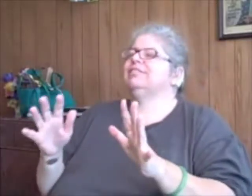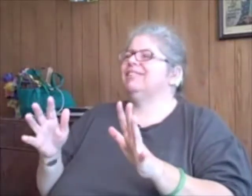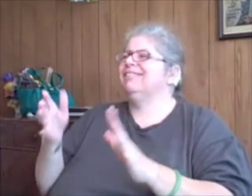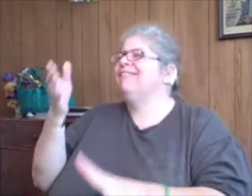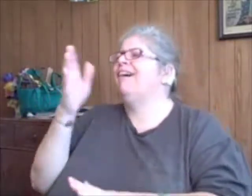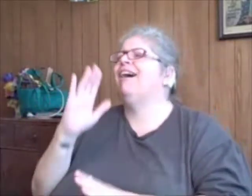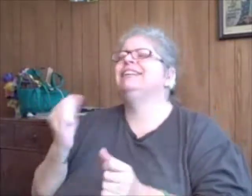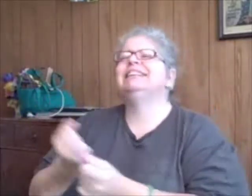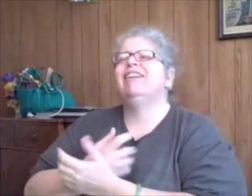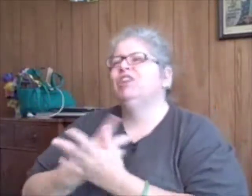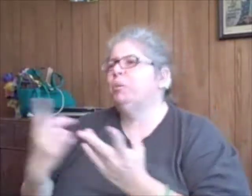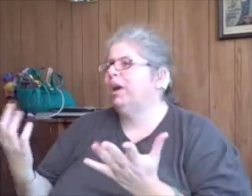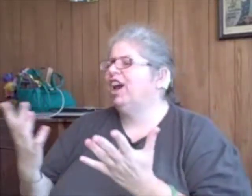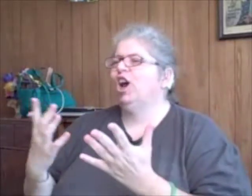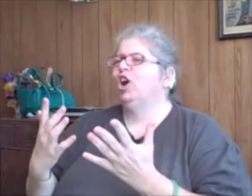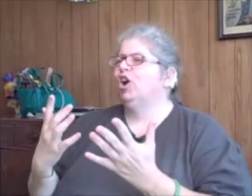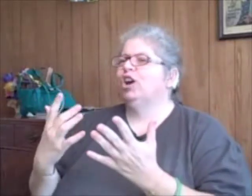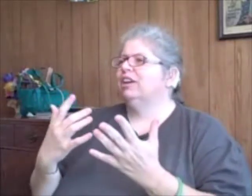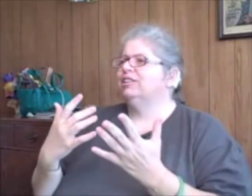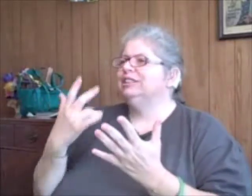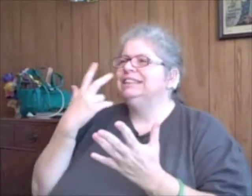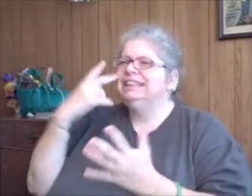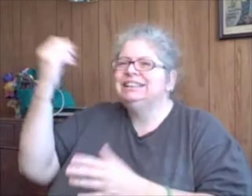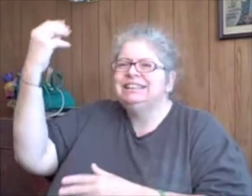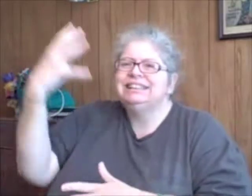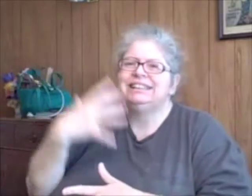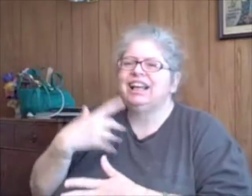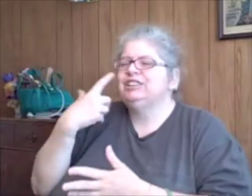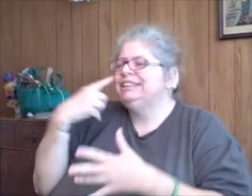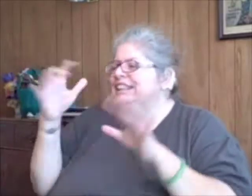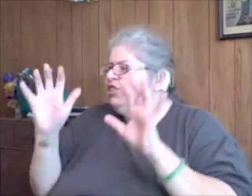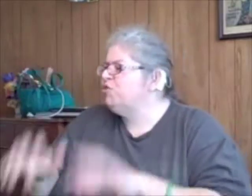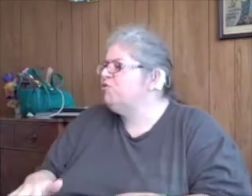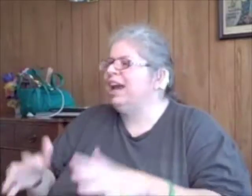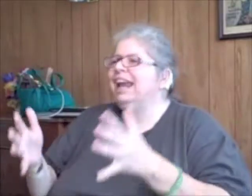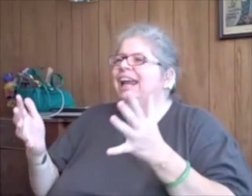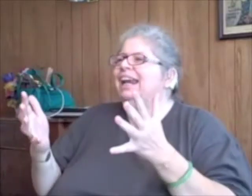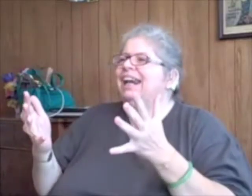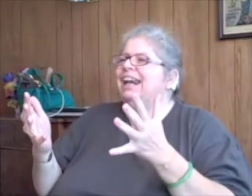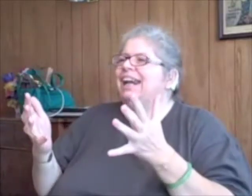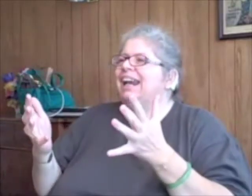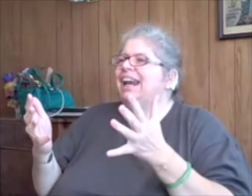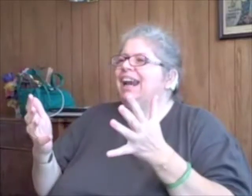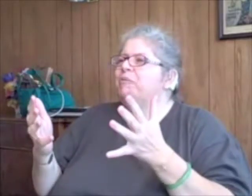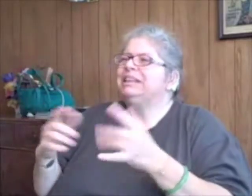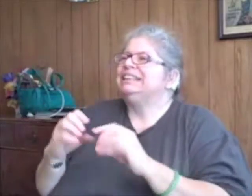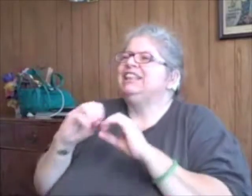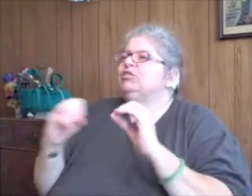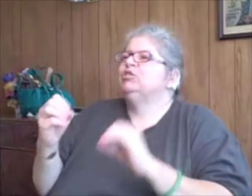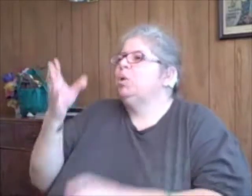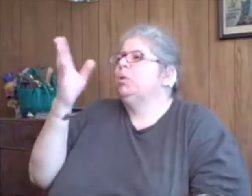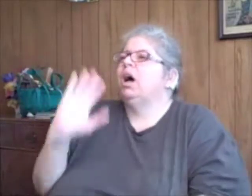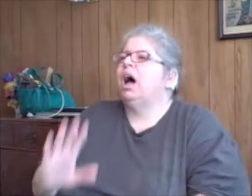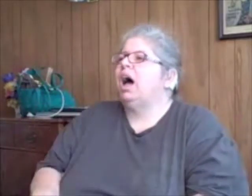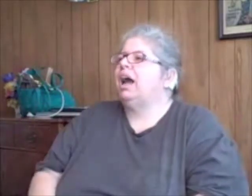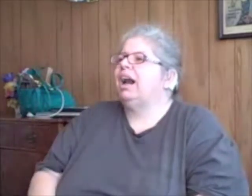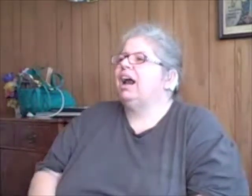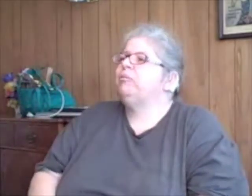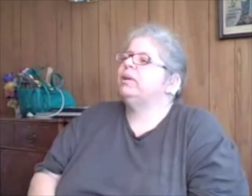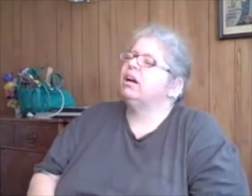is everywhere. You see Him in the sunshine. You see Him in the rain. How can people say there's no God? Come on.